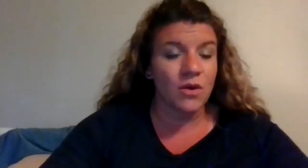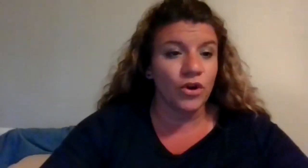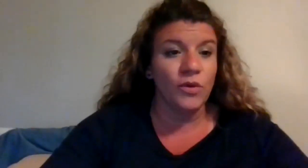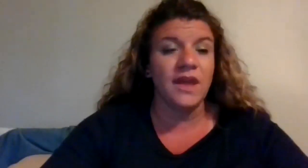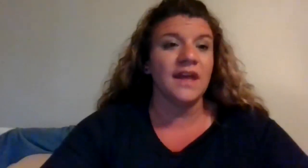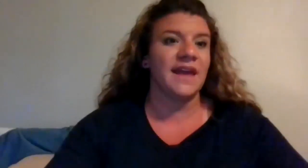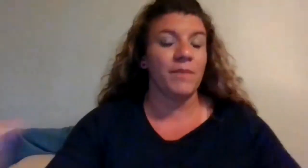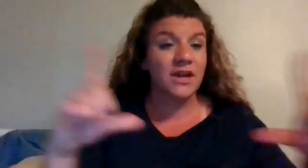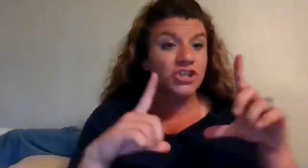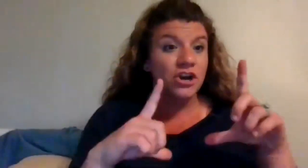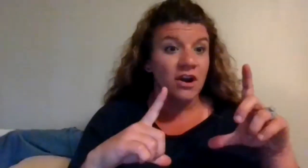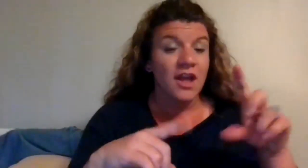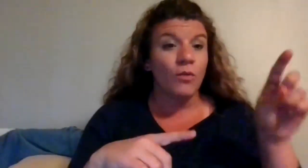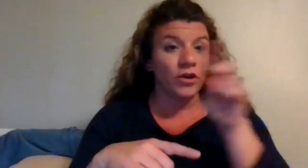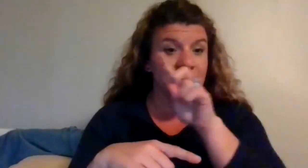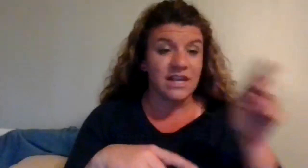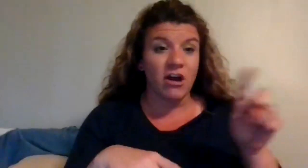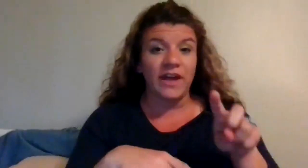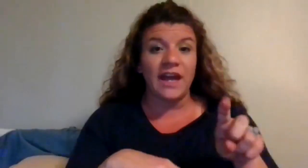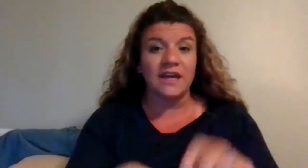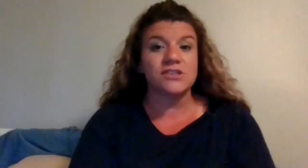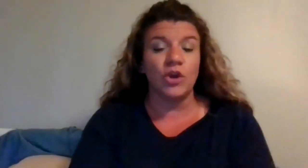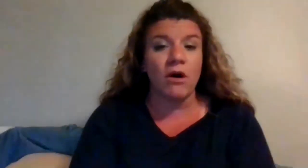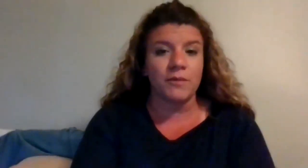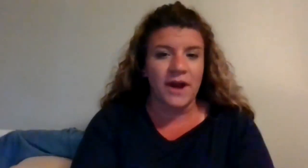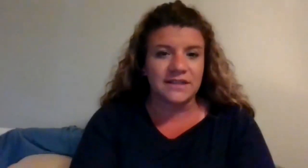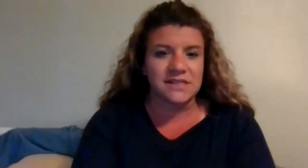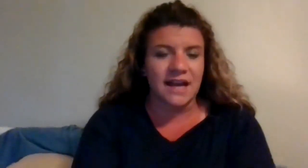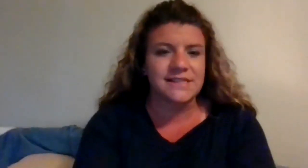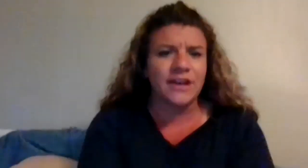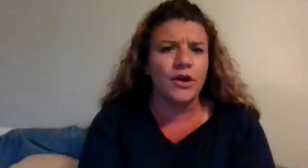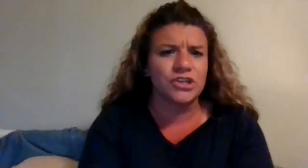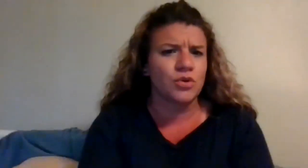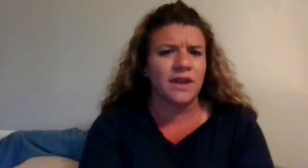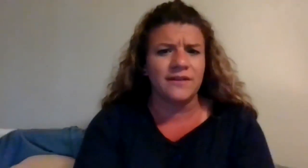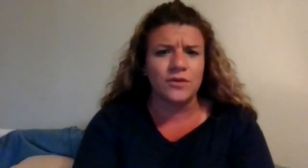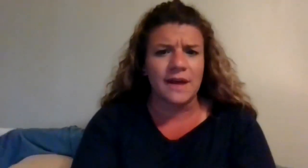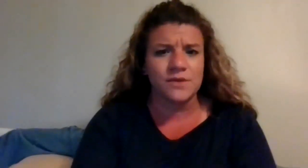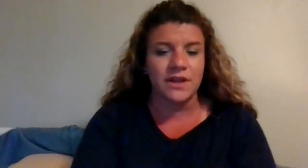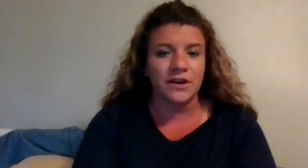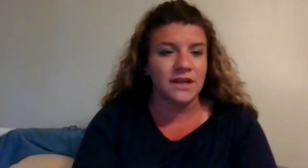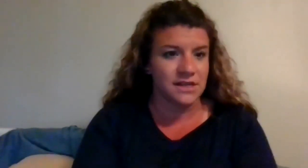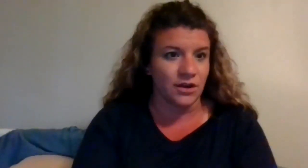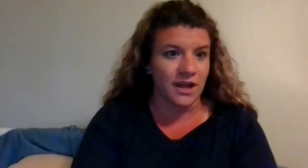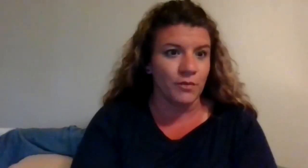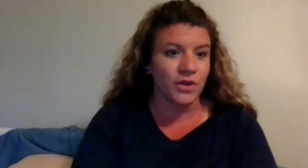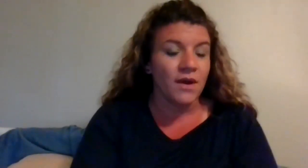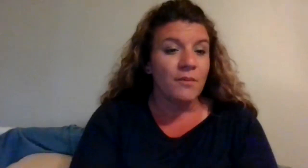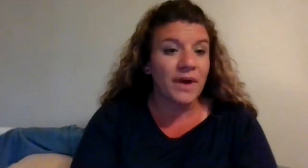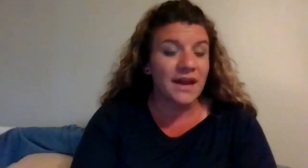you could get like a picture where you could see all the hands so you all could practice that. Because I know just doing it a few times on here isn't going to help you. But if